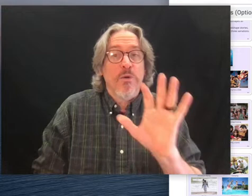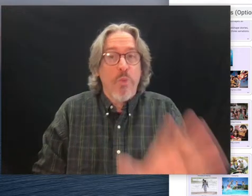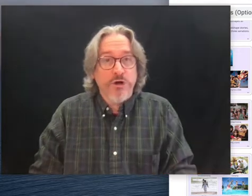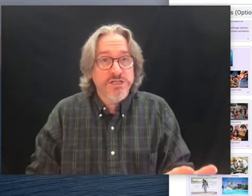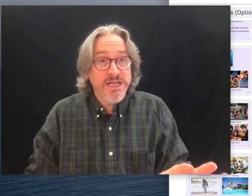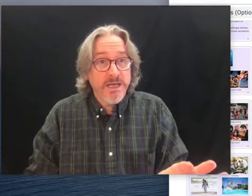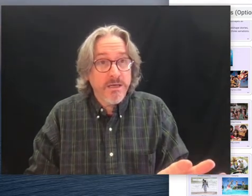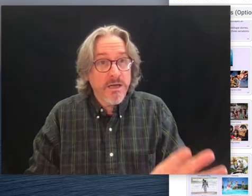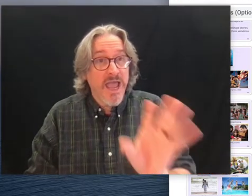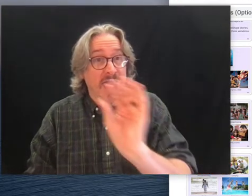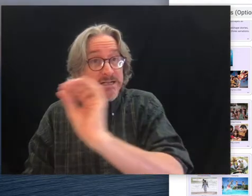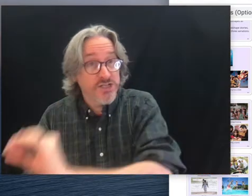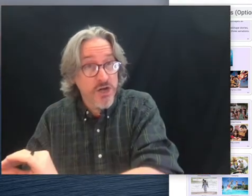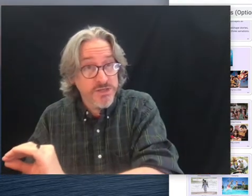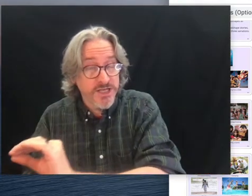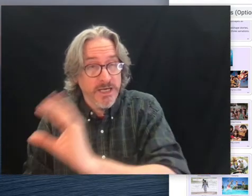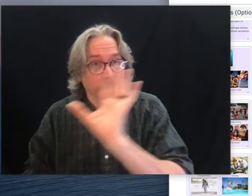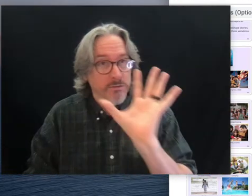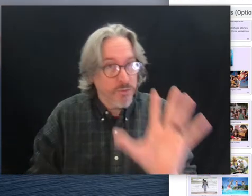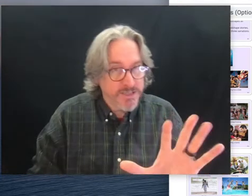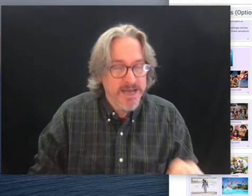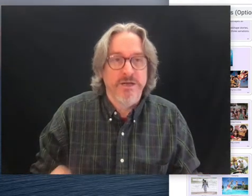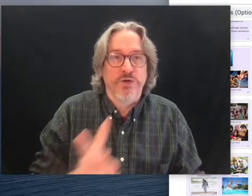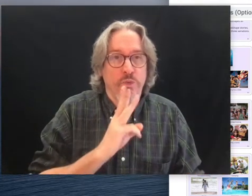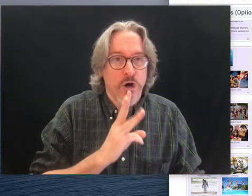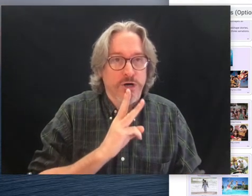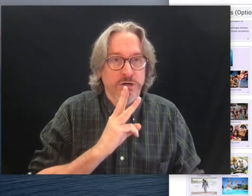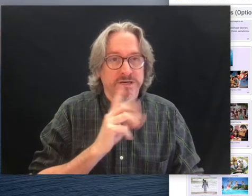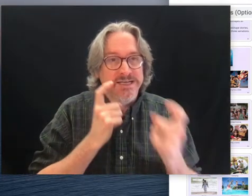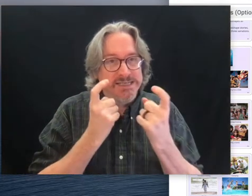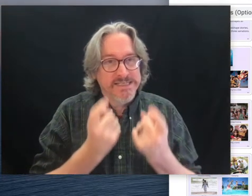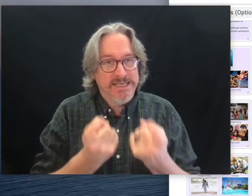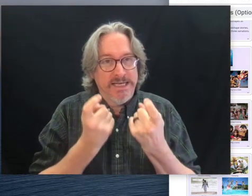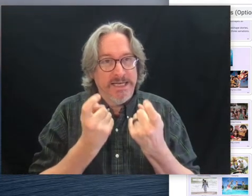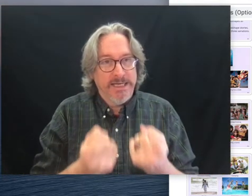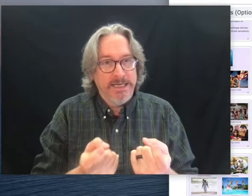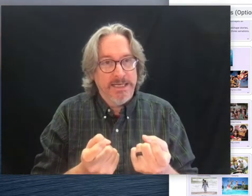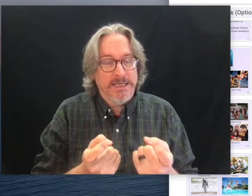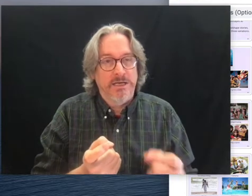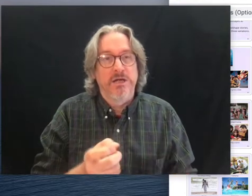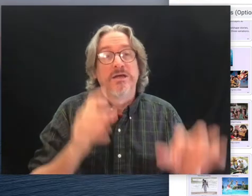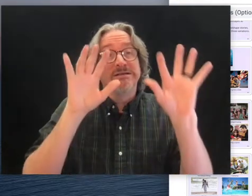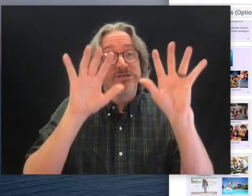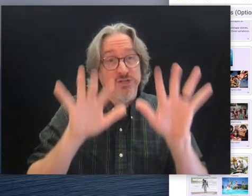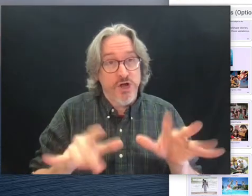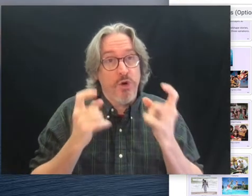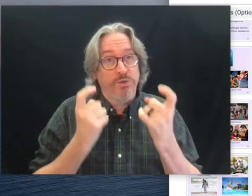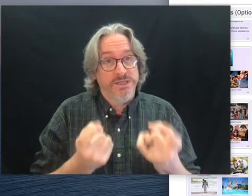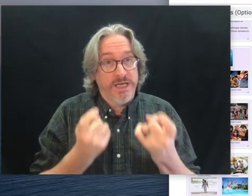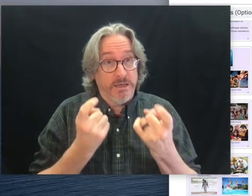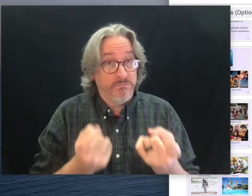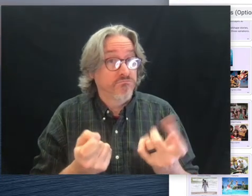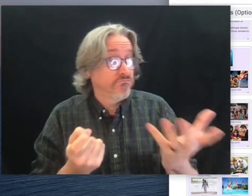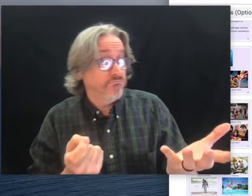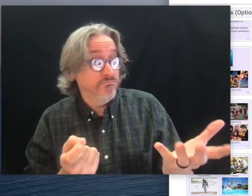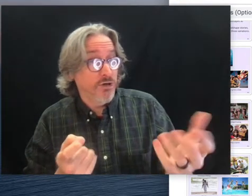Now water skiing and snow skiing, we tend to do water ski, snow